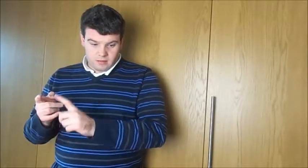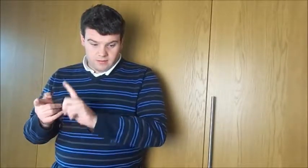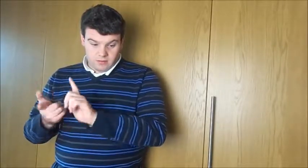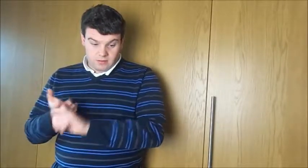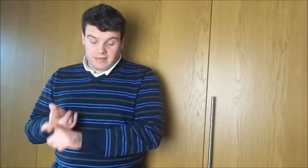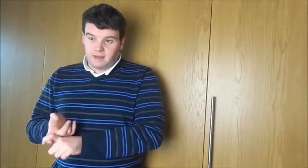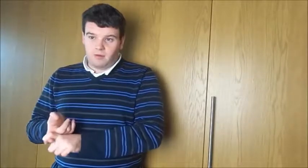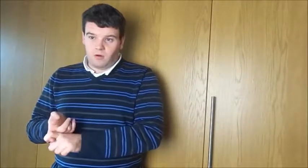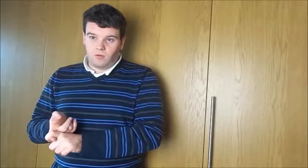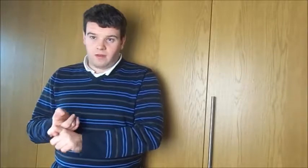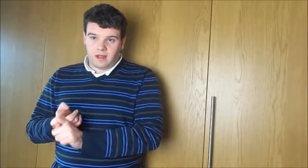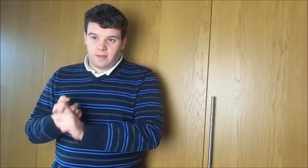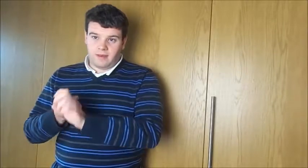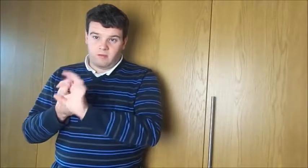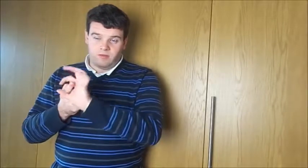then there was Leopold, and then there was